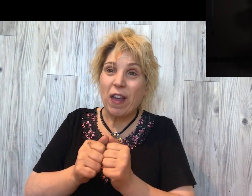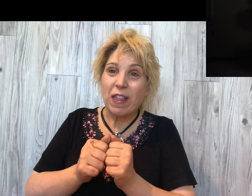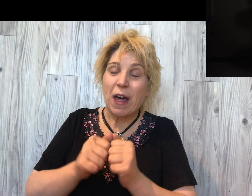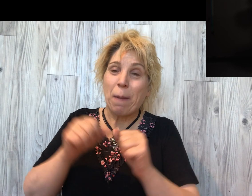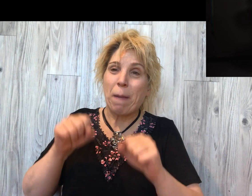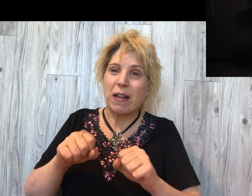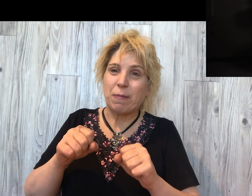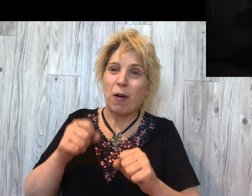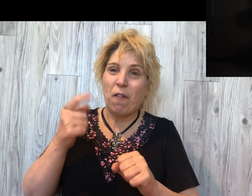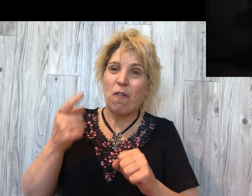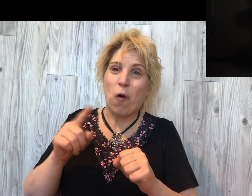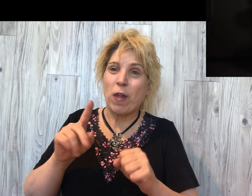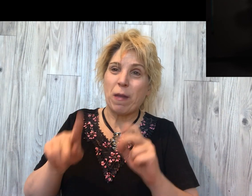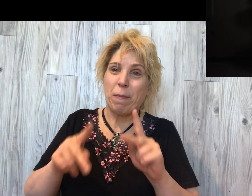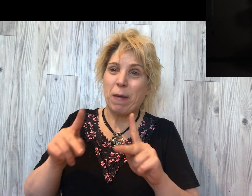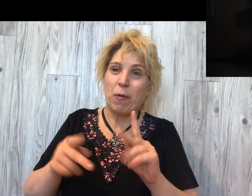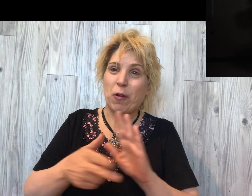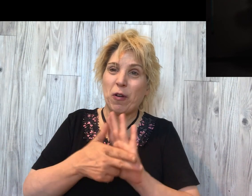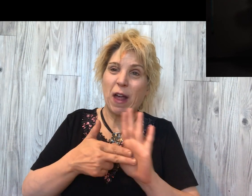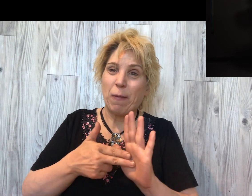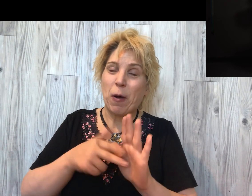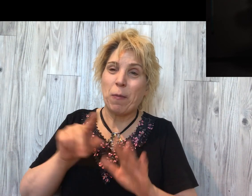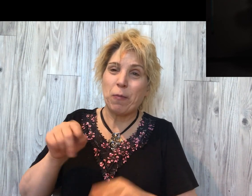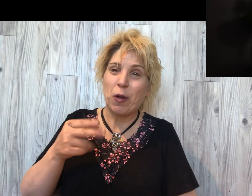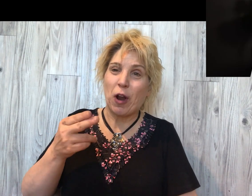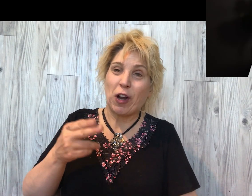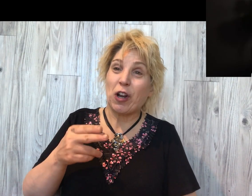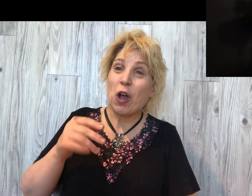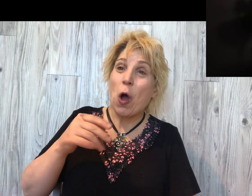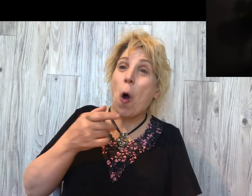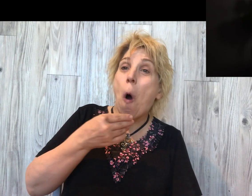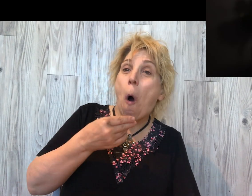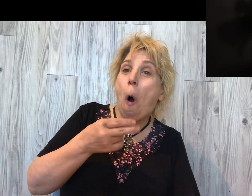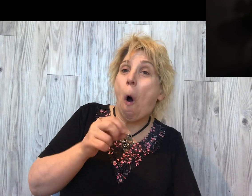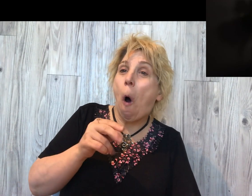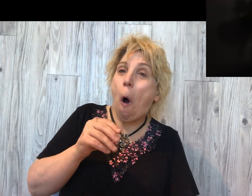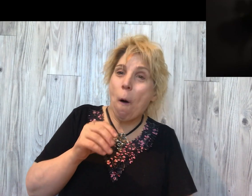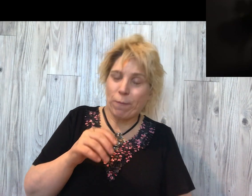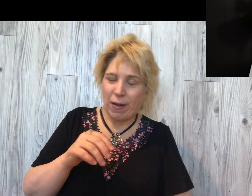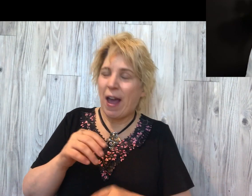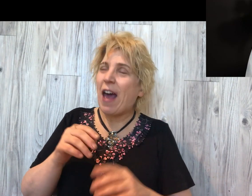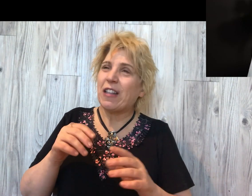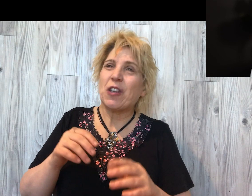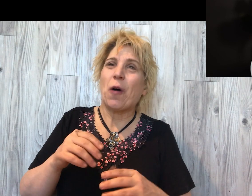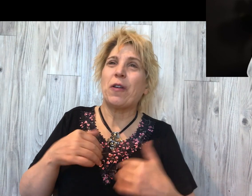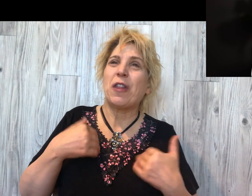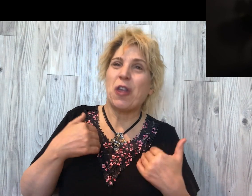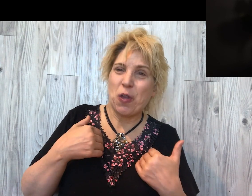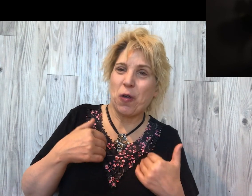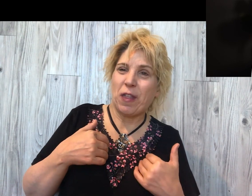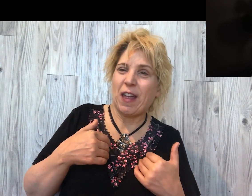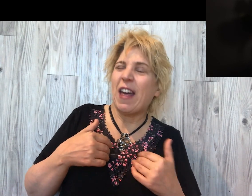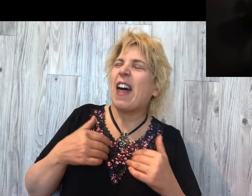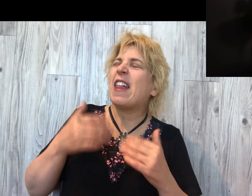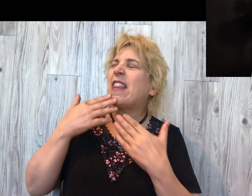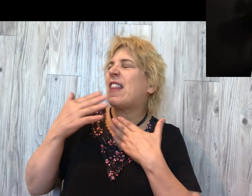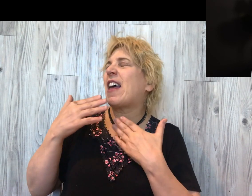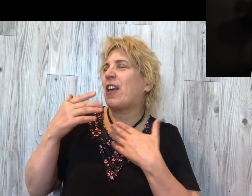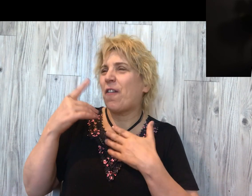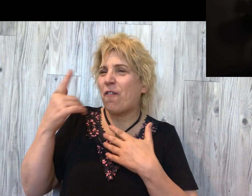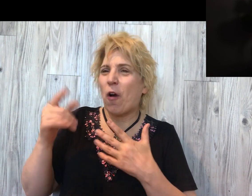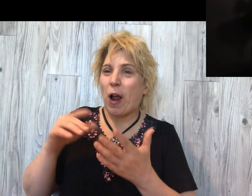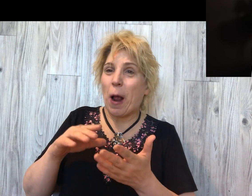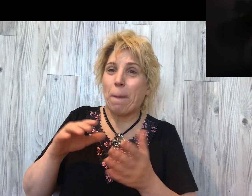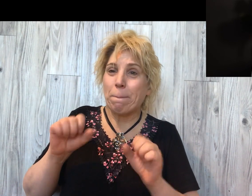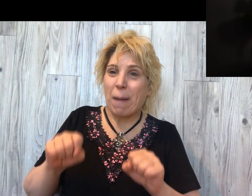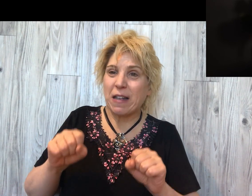and faithfulness of those who call Pure Heart home. On behalf of Heart Youth, thank you to every single one of you who make it